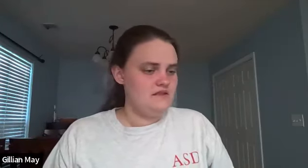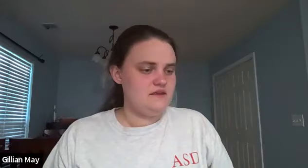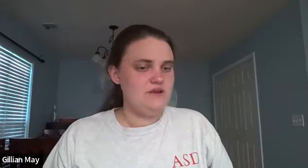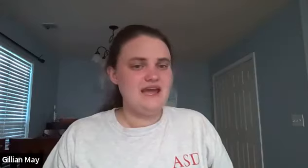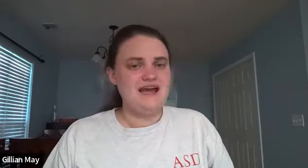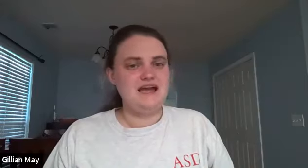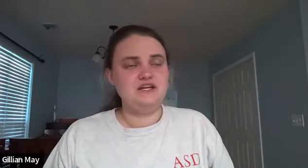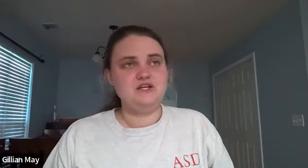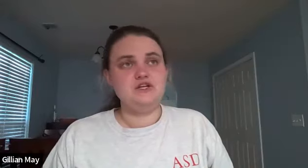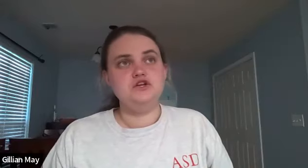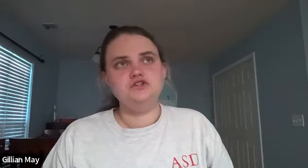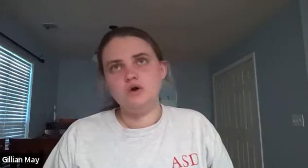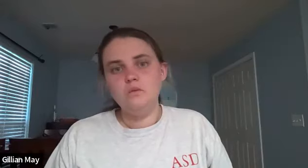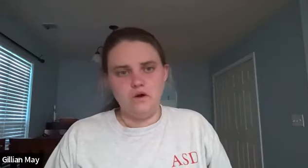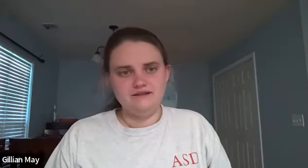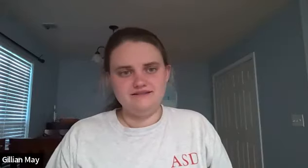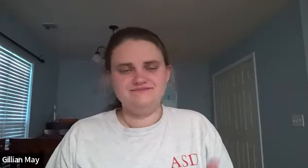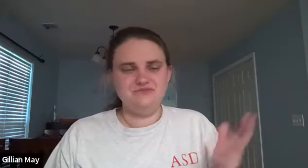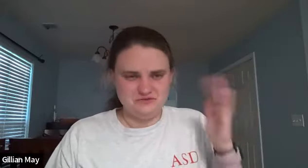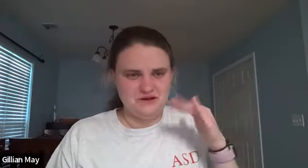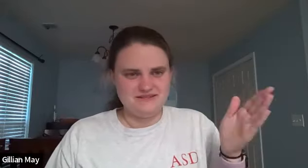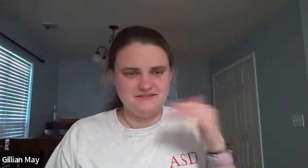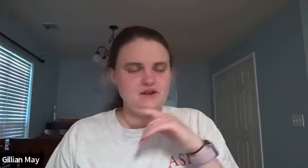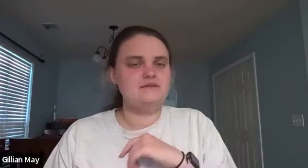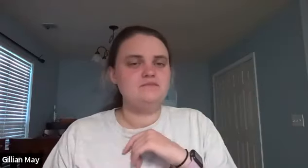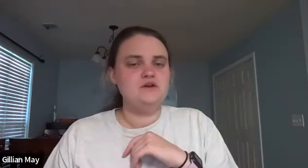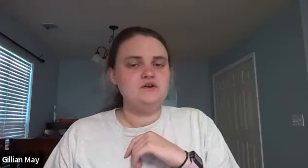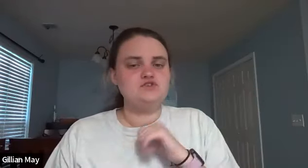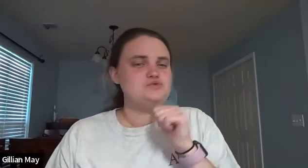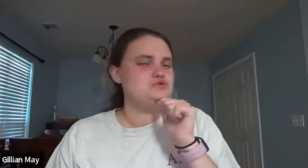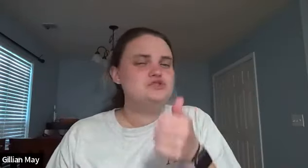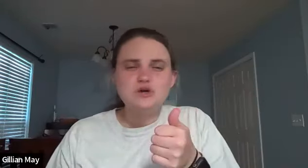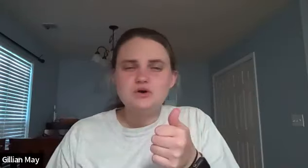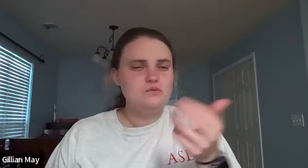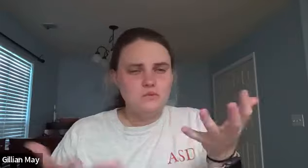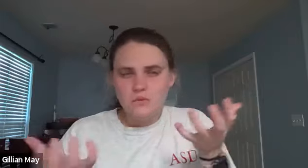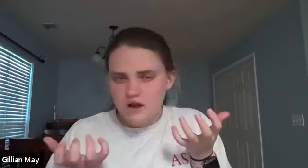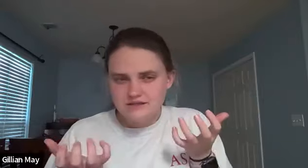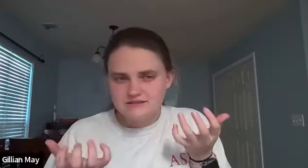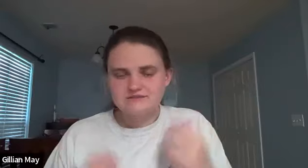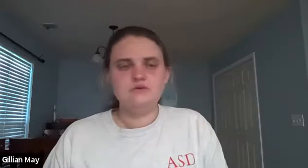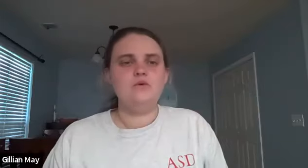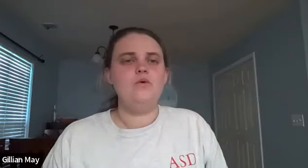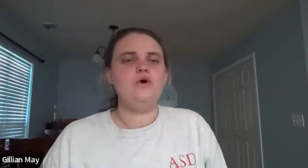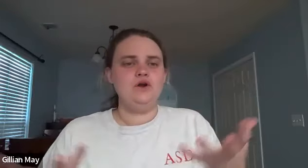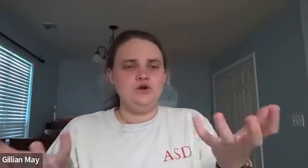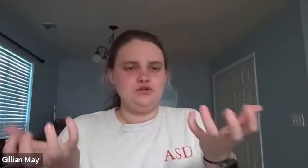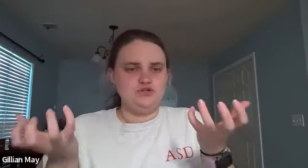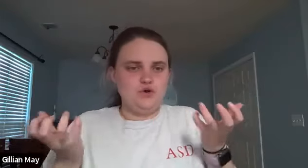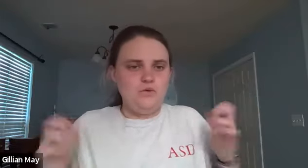Then we had don't want, which is why I was saying the not. So don't want or don't